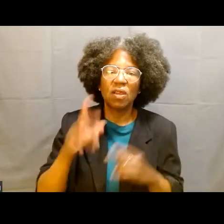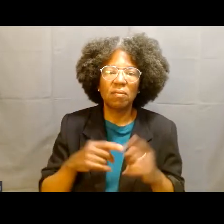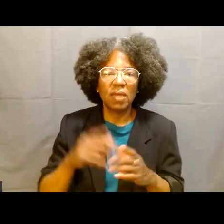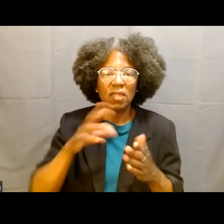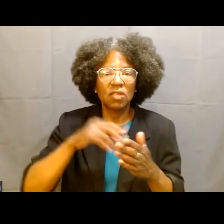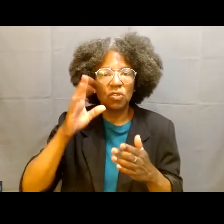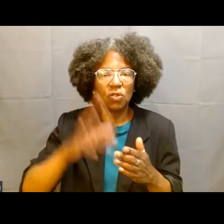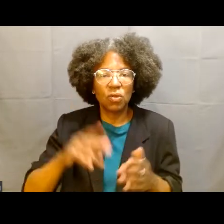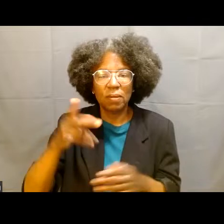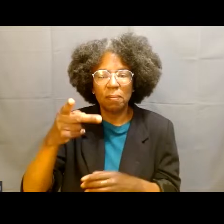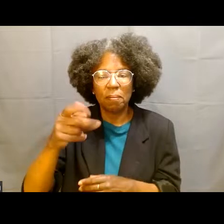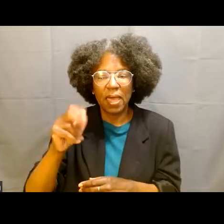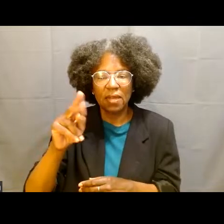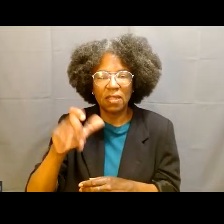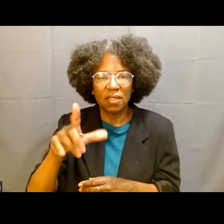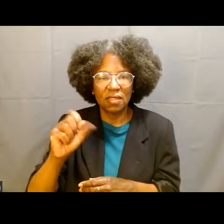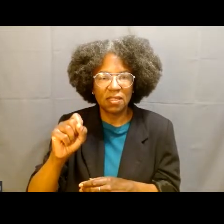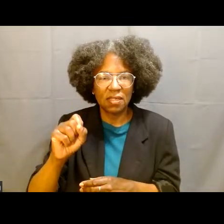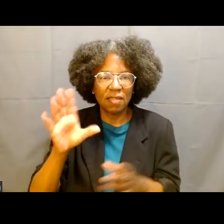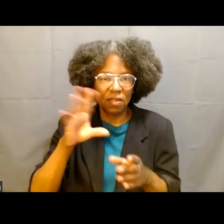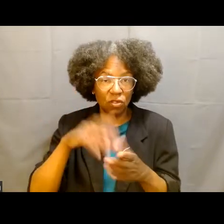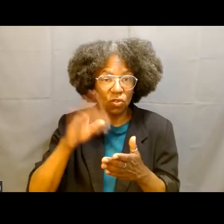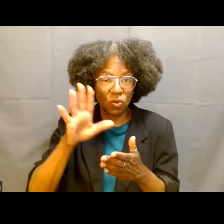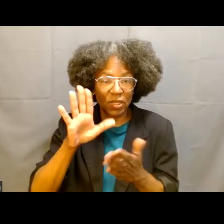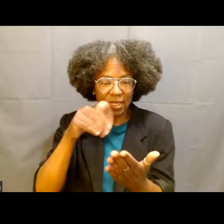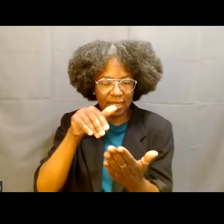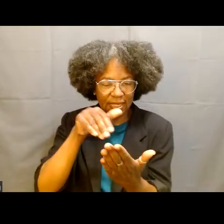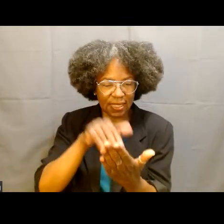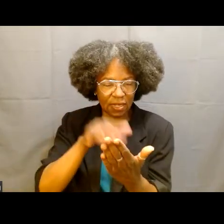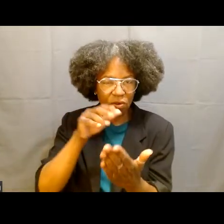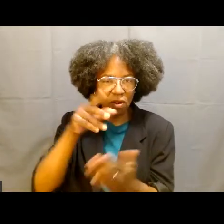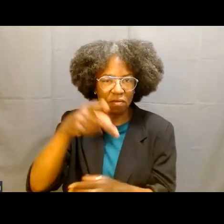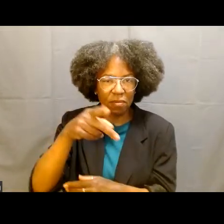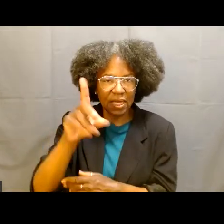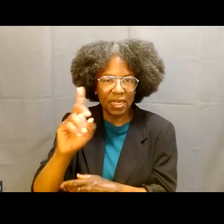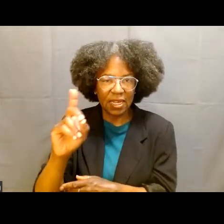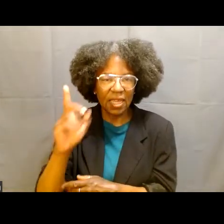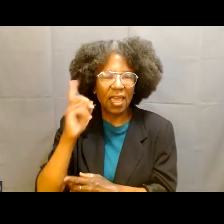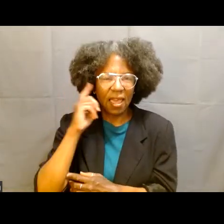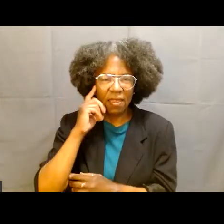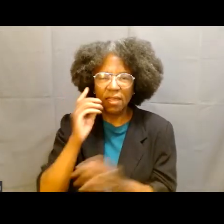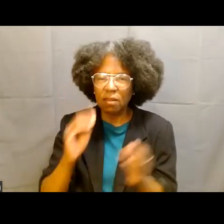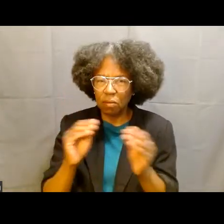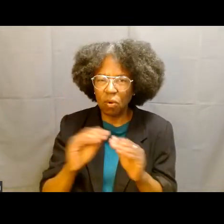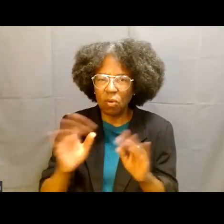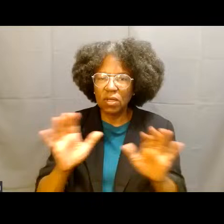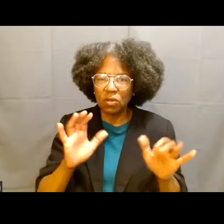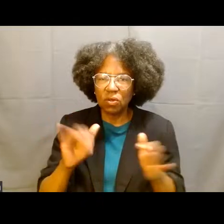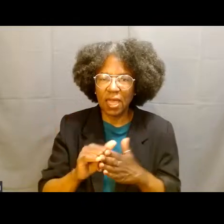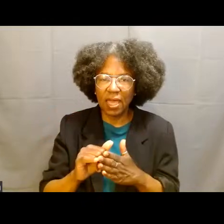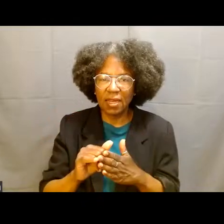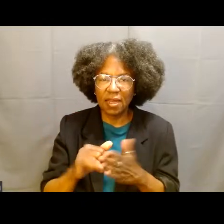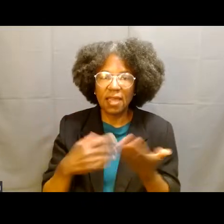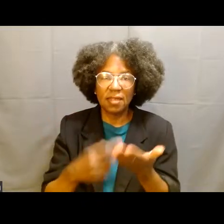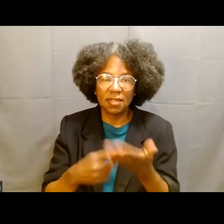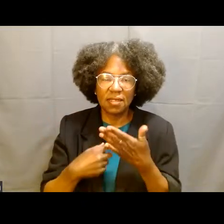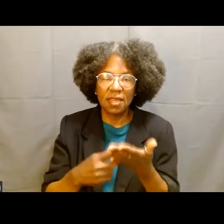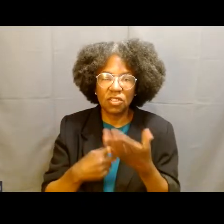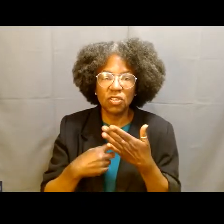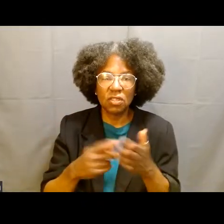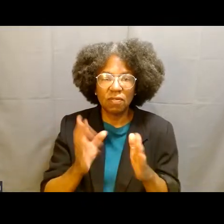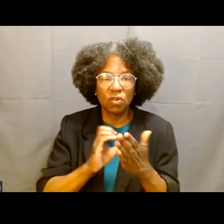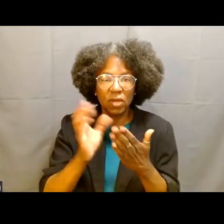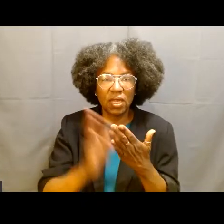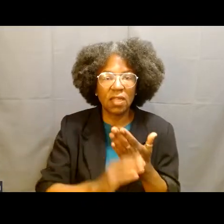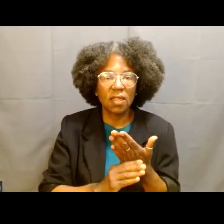of the PD is just amazing. I think the more we do that, I think discussions about curriculum and should we teach X